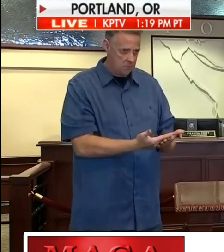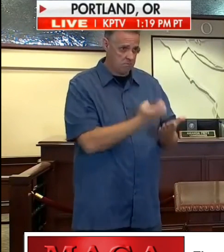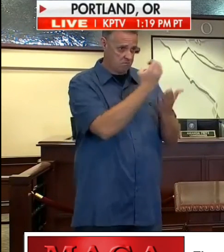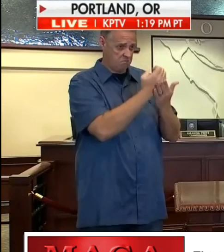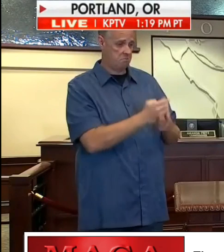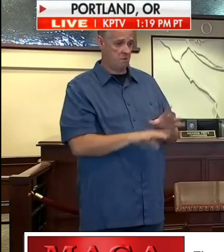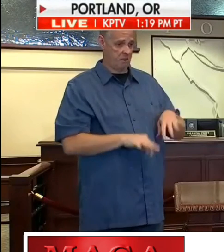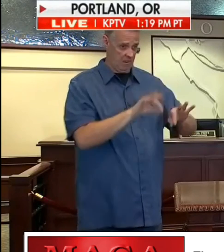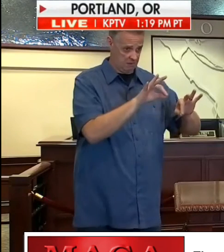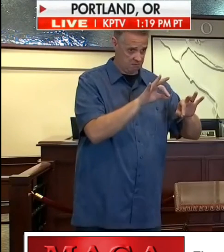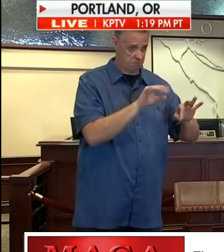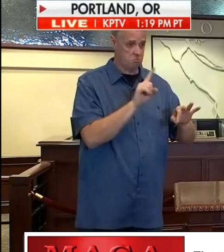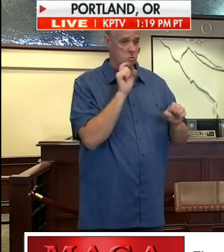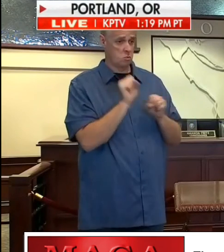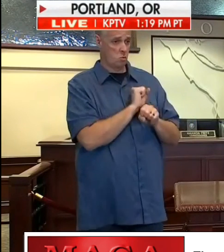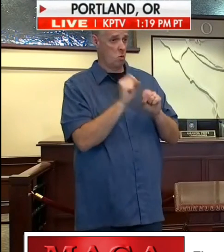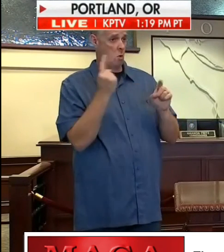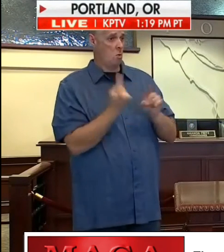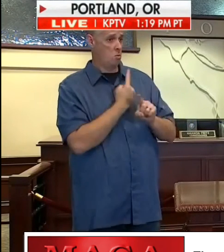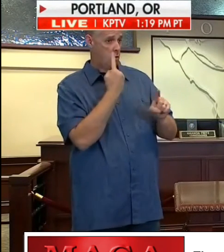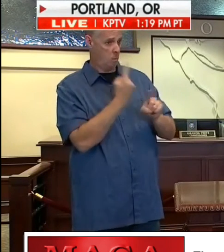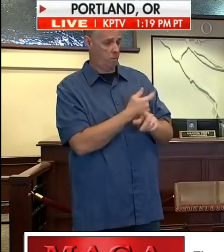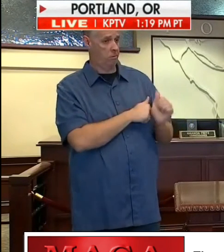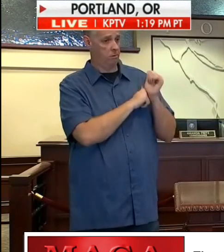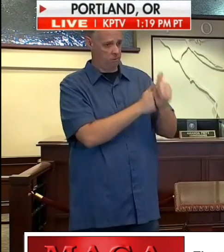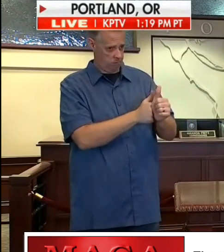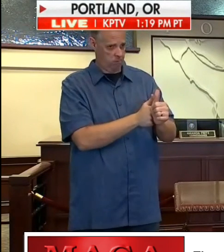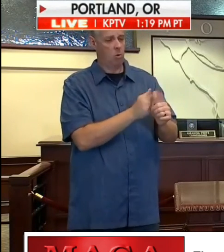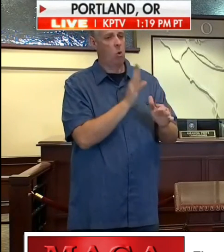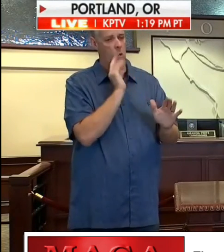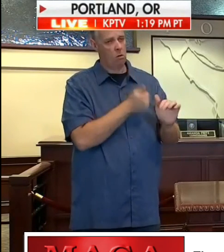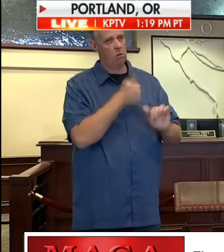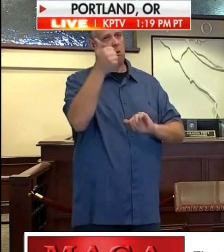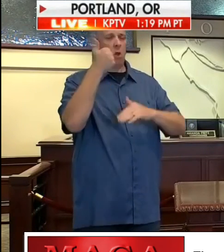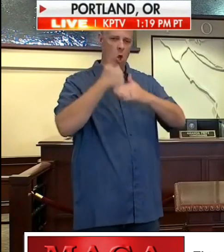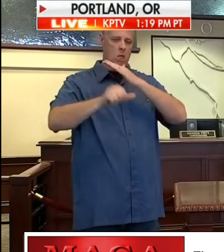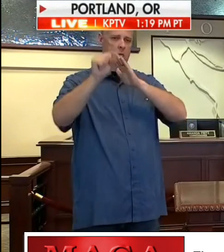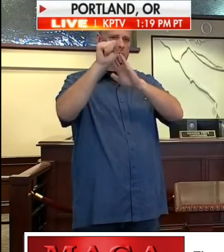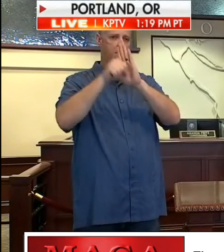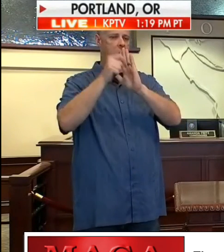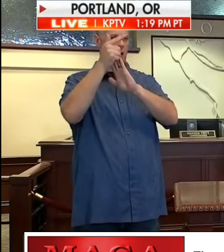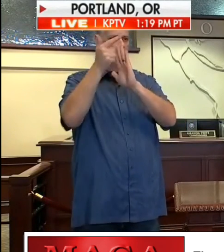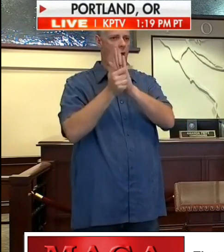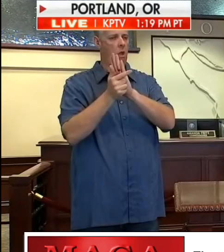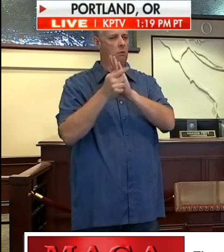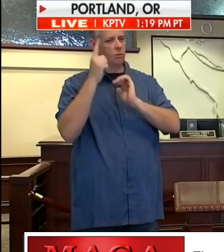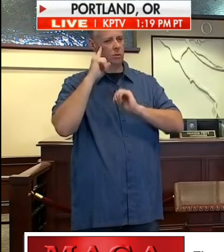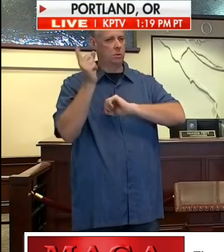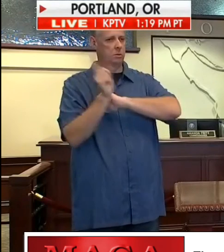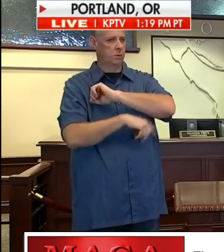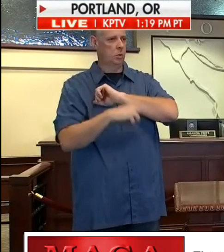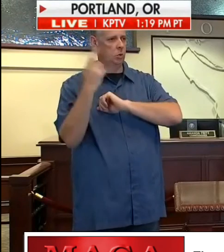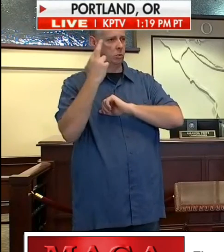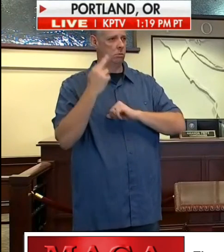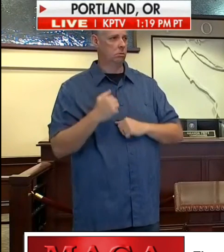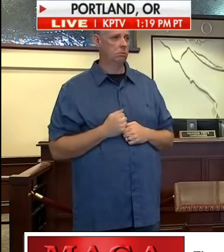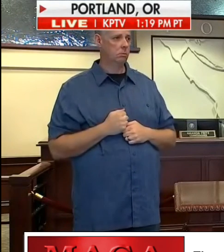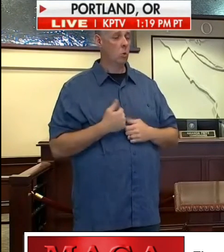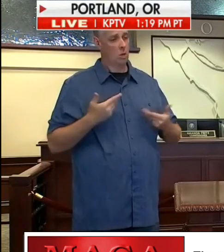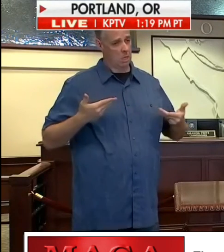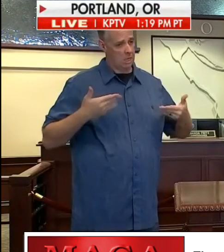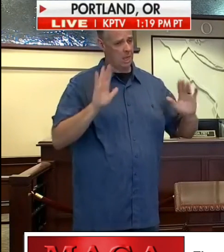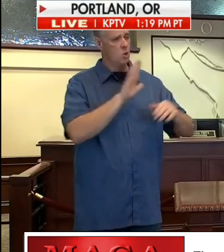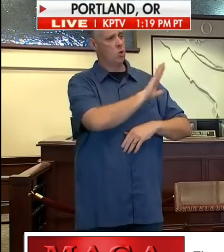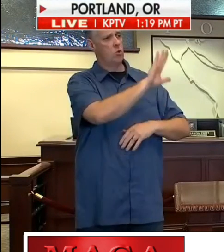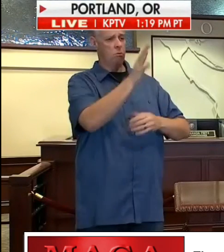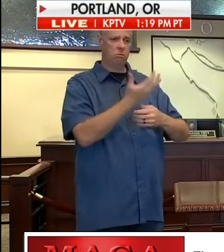and whenever legally and ethically appropriate pursuant to state and constitutional law. We support freedom of speech. We